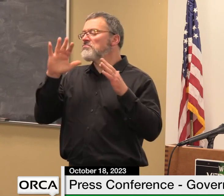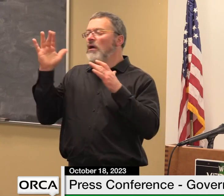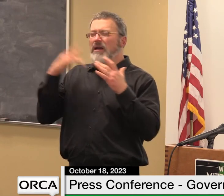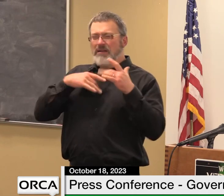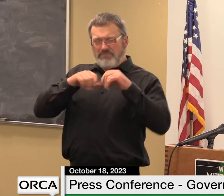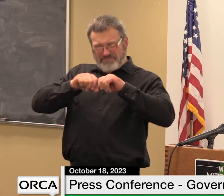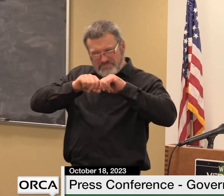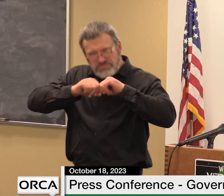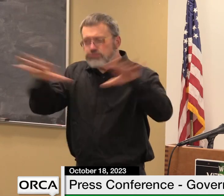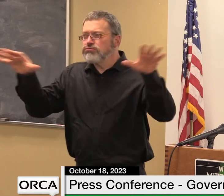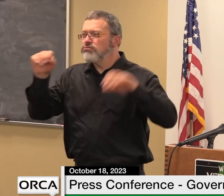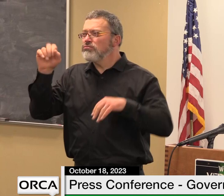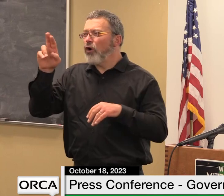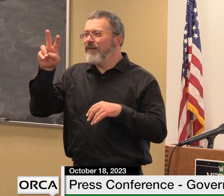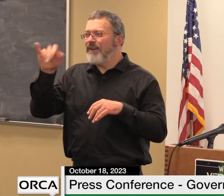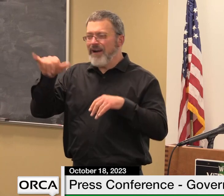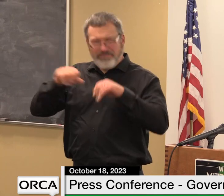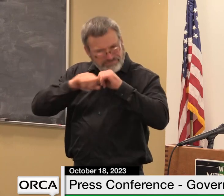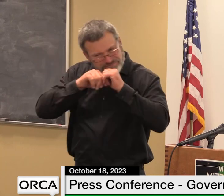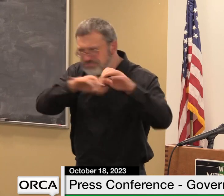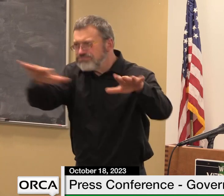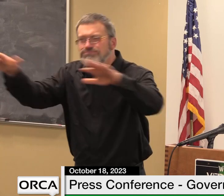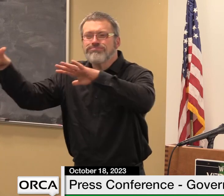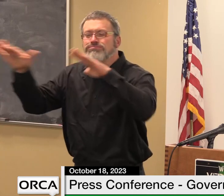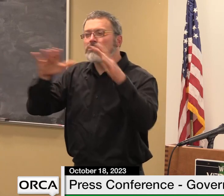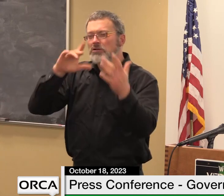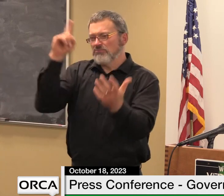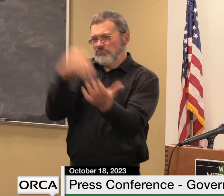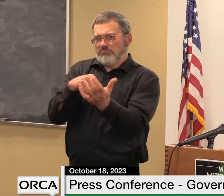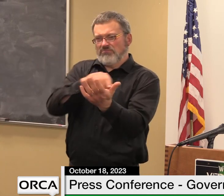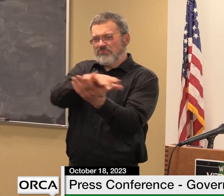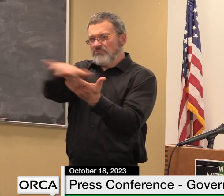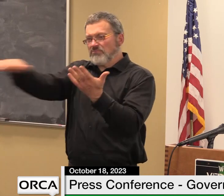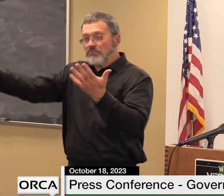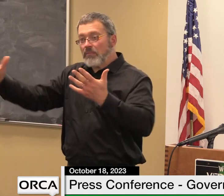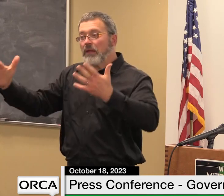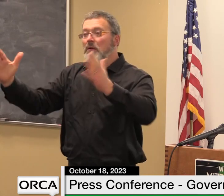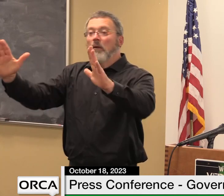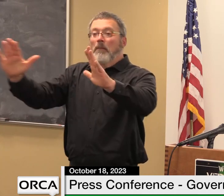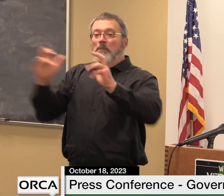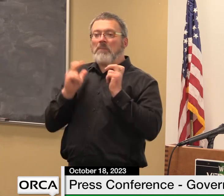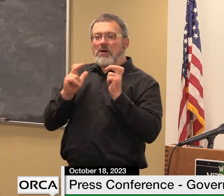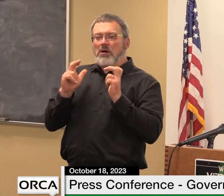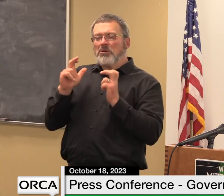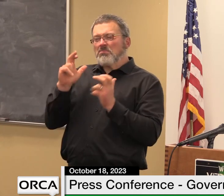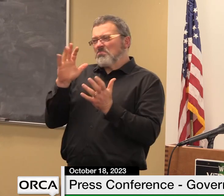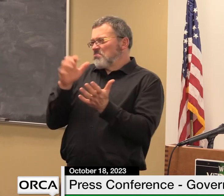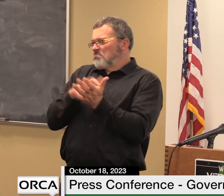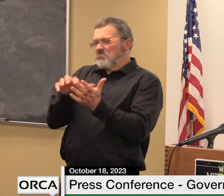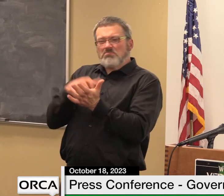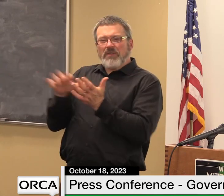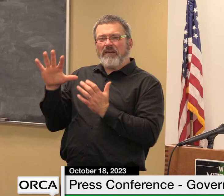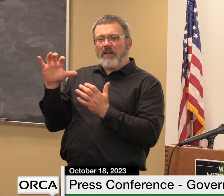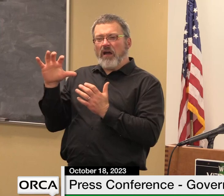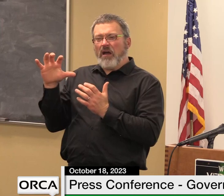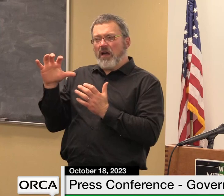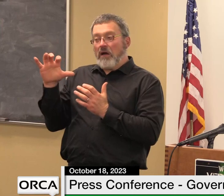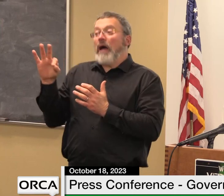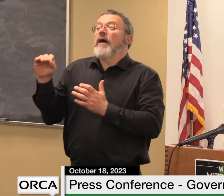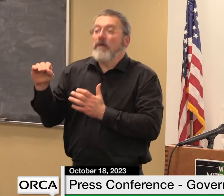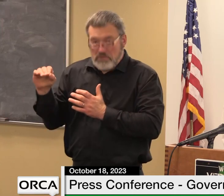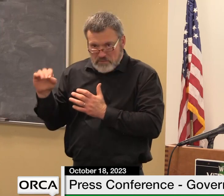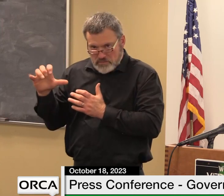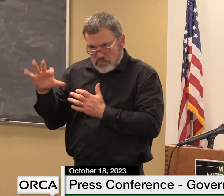reported damage. Among them, we've heard back now from about 590. And of